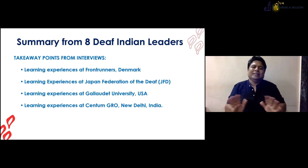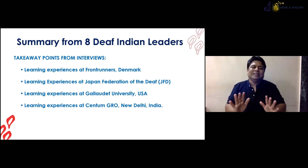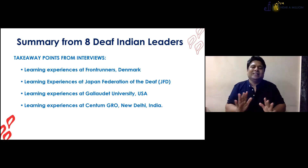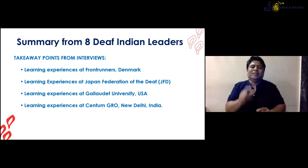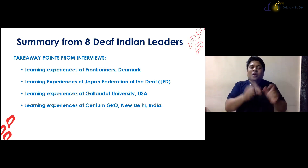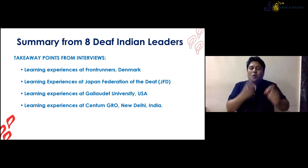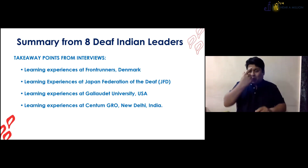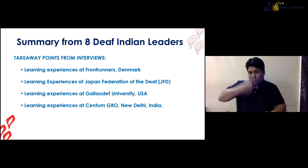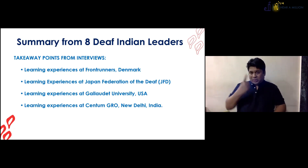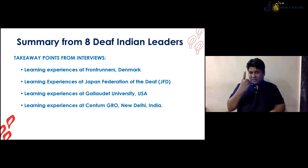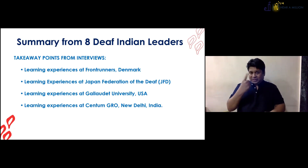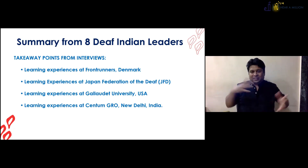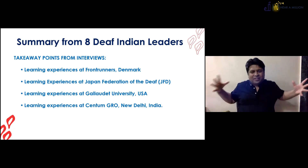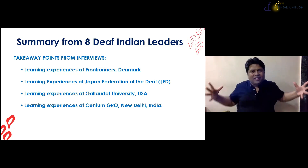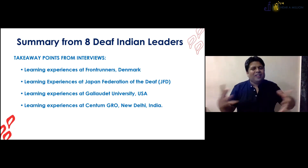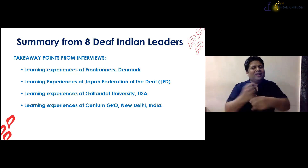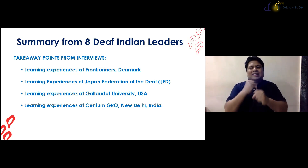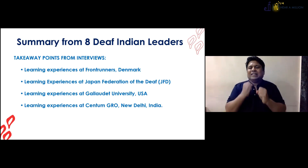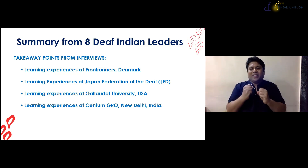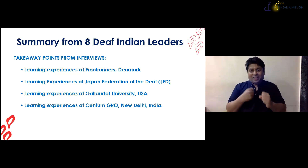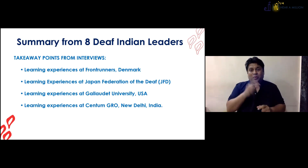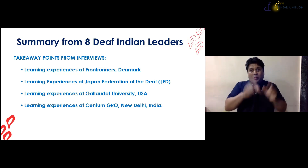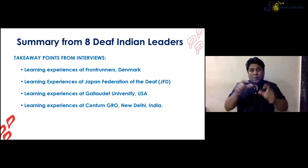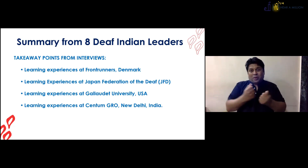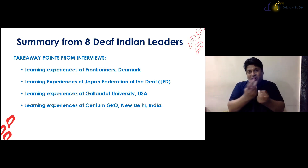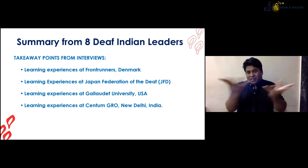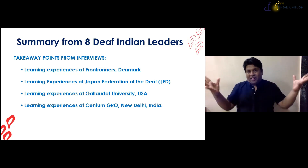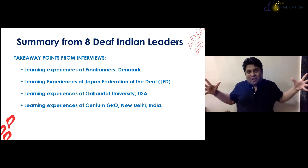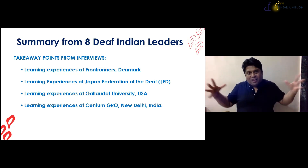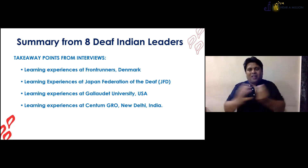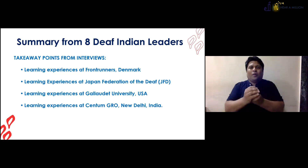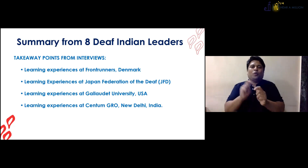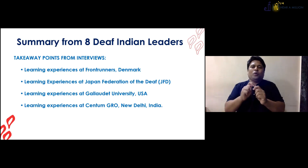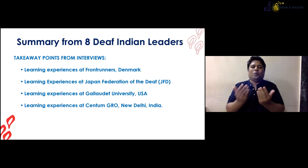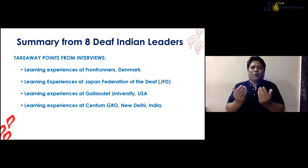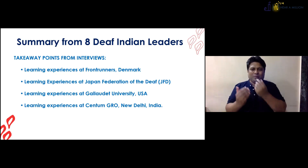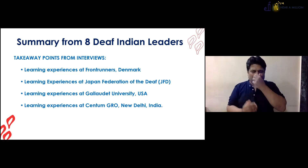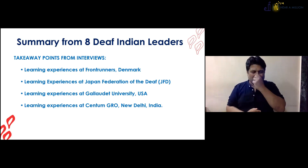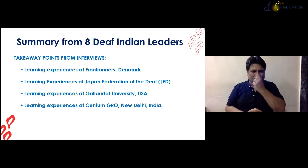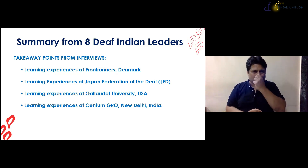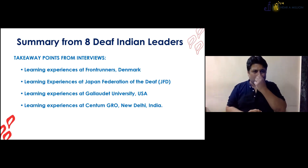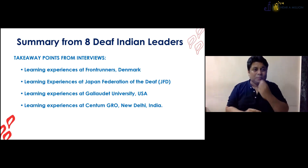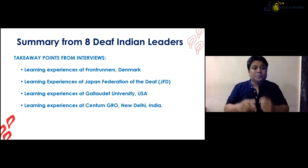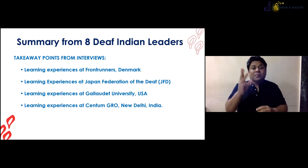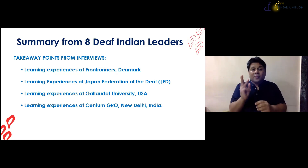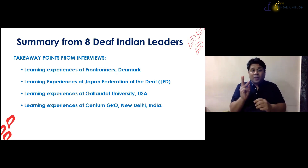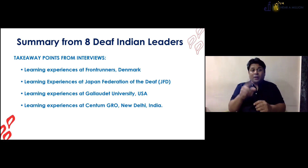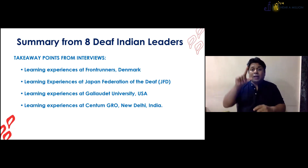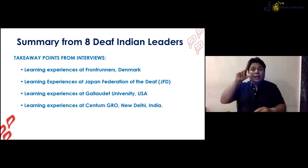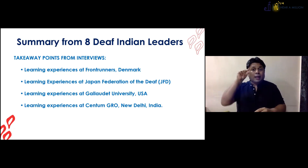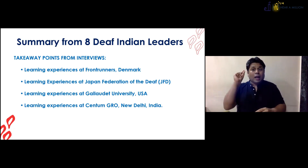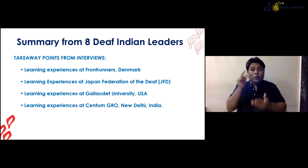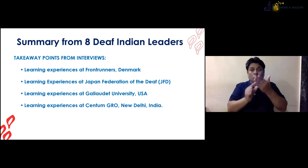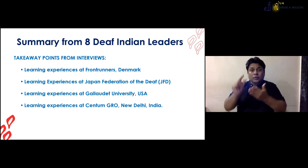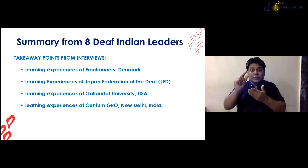at great places, deaf people were at great places. Honestly, it was not easy for them as well. It's not like one person started it and it got successful. It